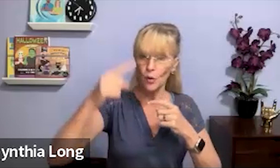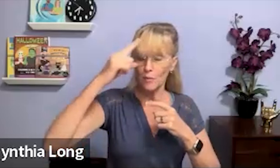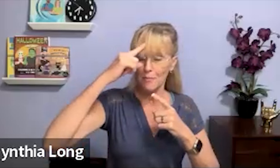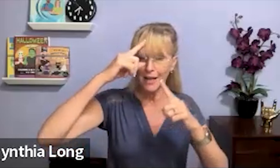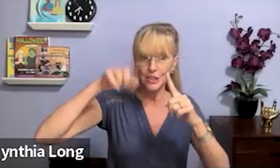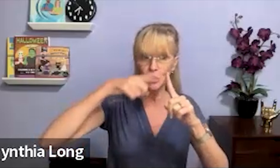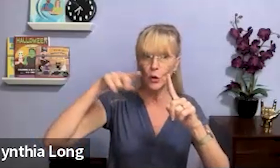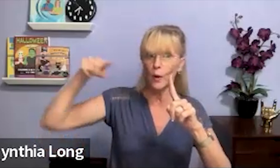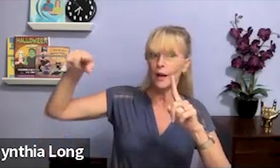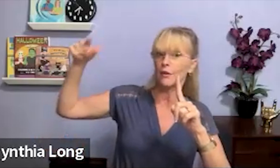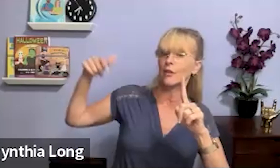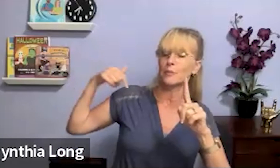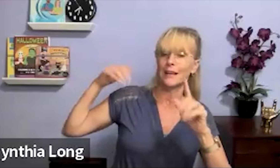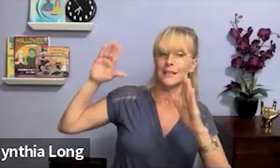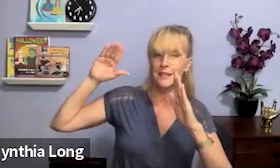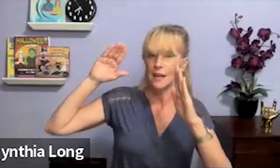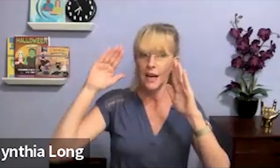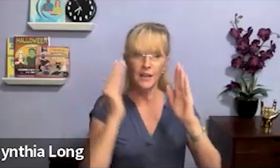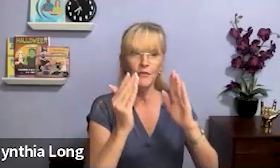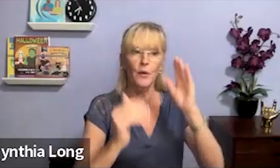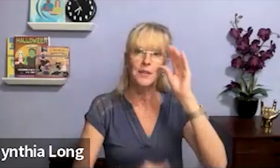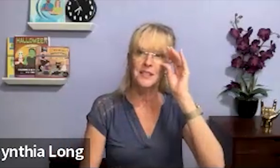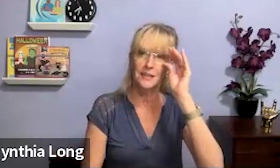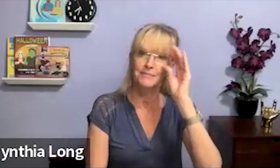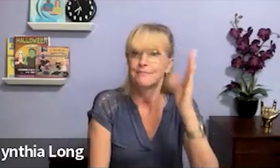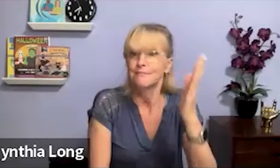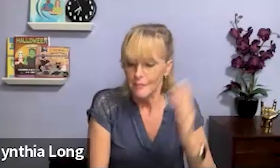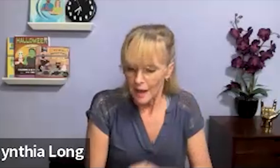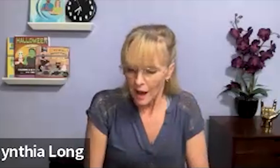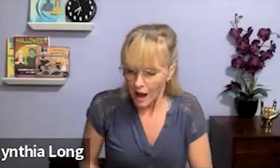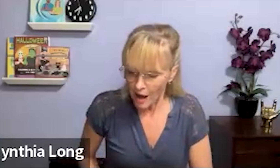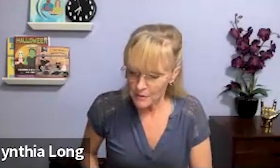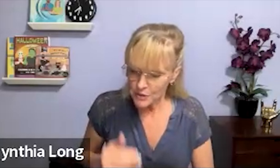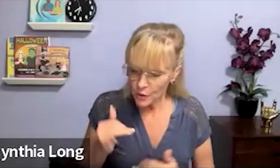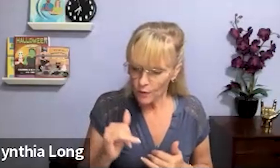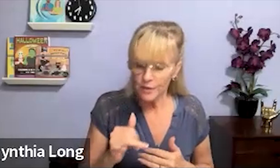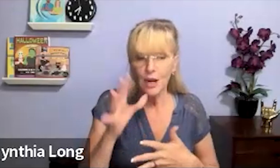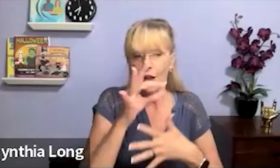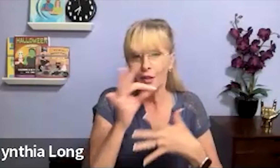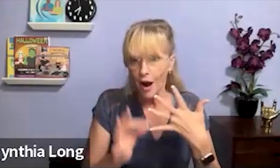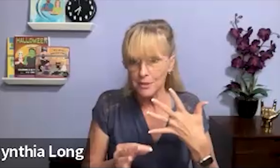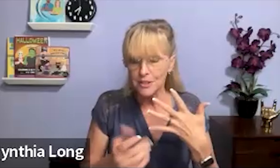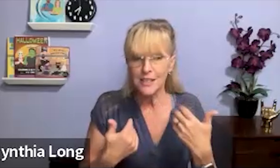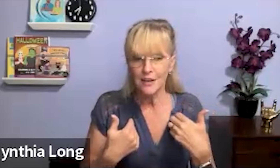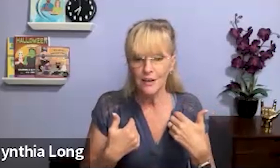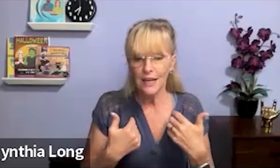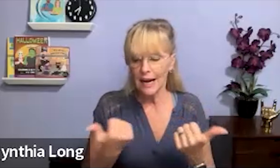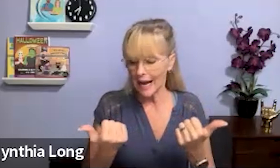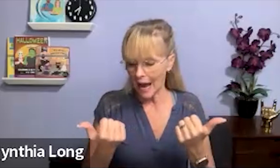their mind, just going every other place and then focusing. So there are other options here. I'm